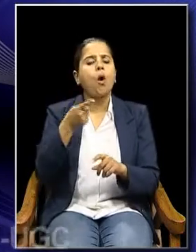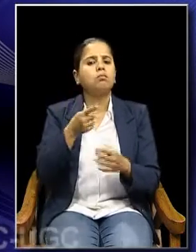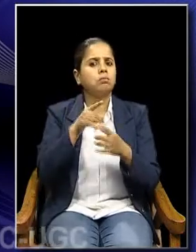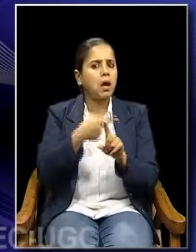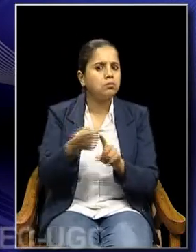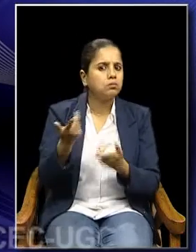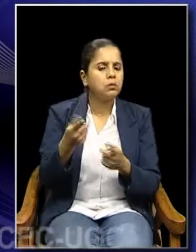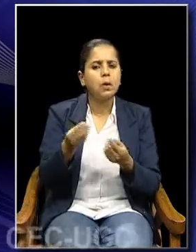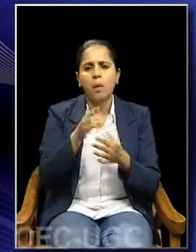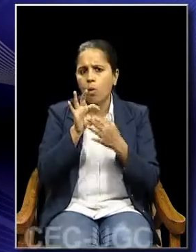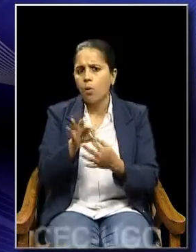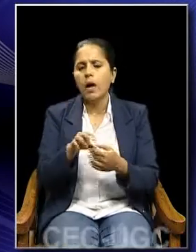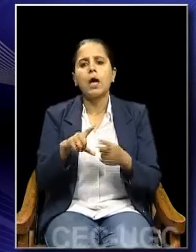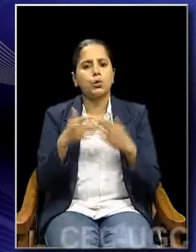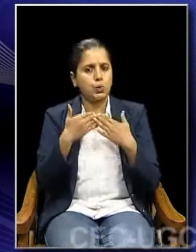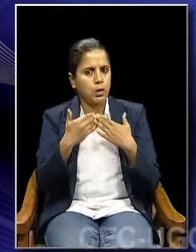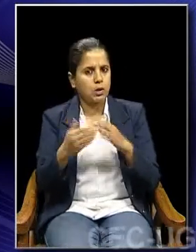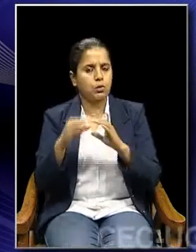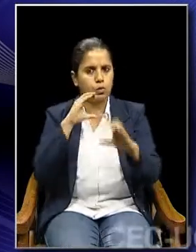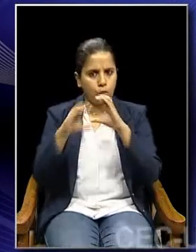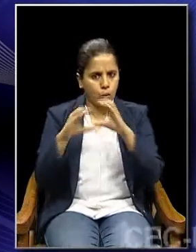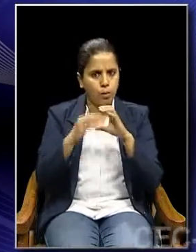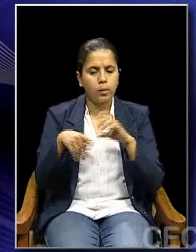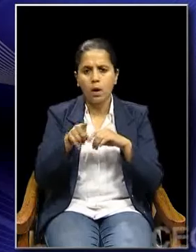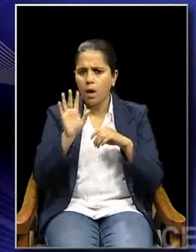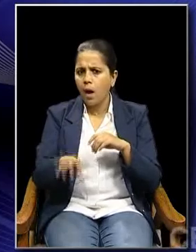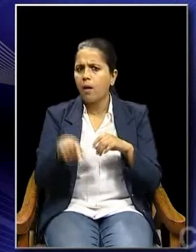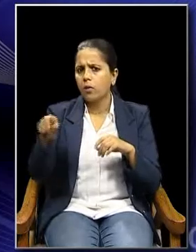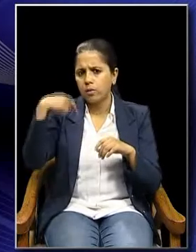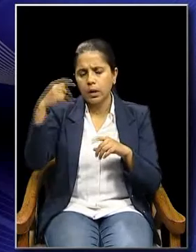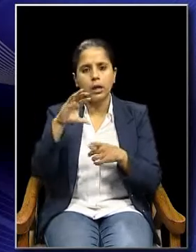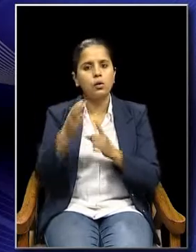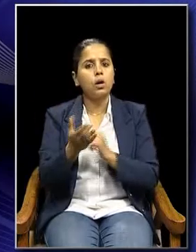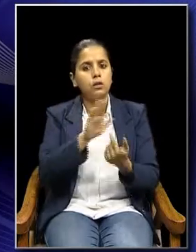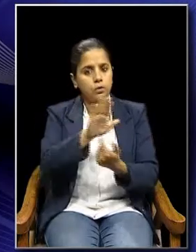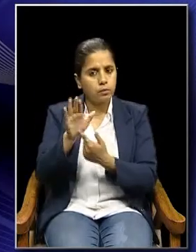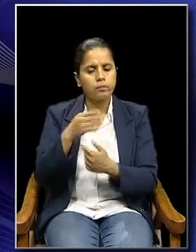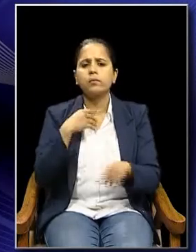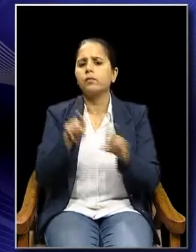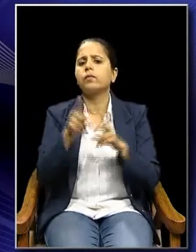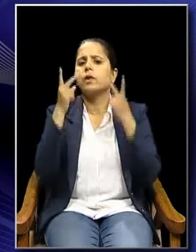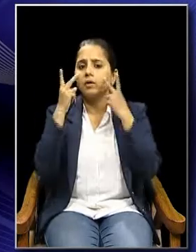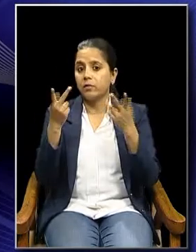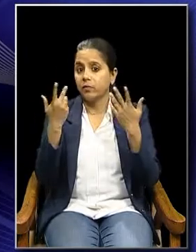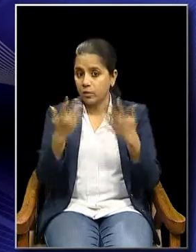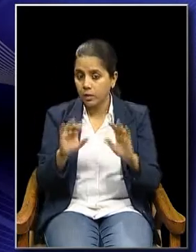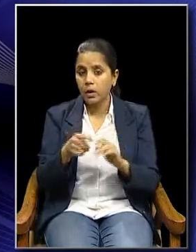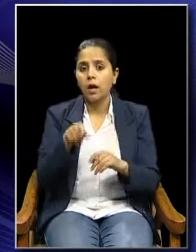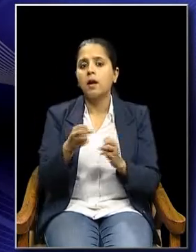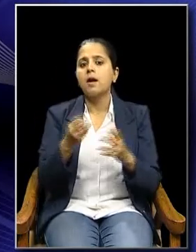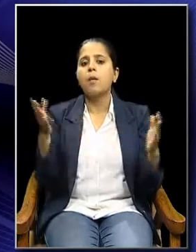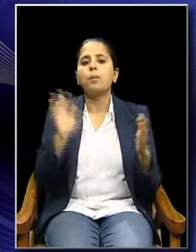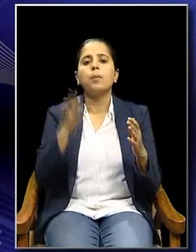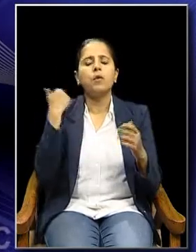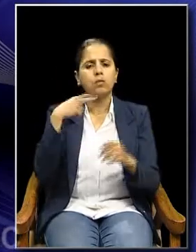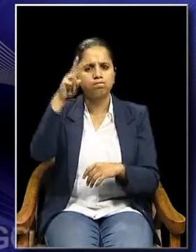as communication. And when cinema is reflecting culture, then we also see that a number of issues